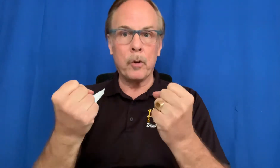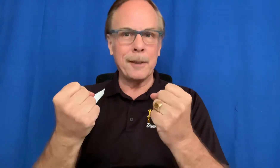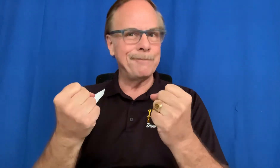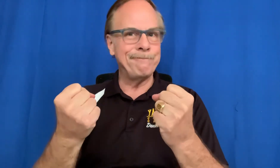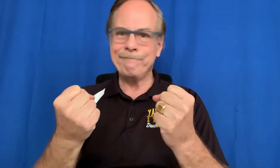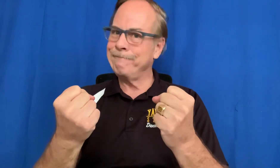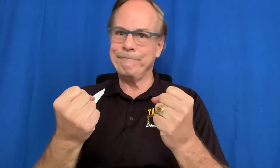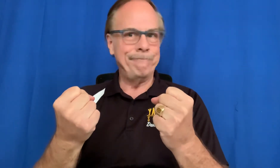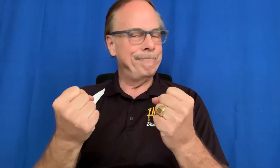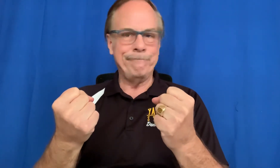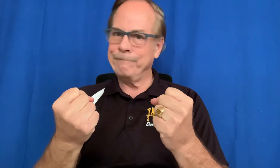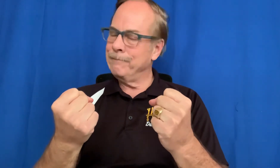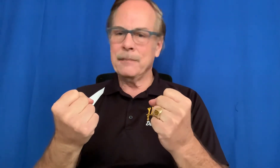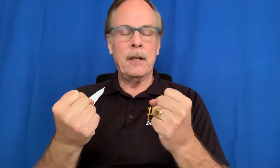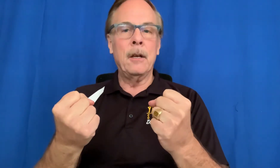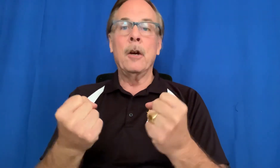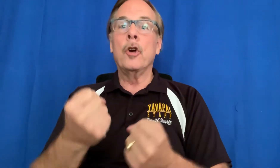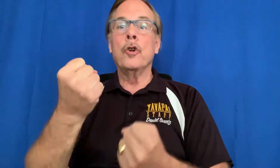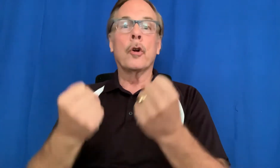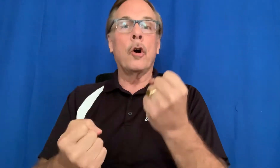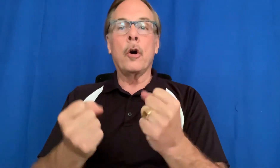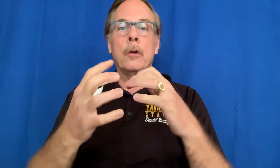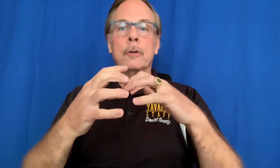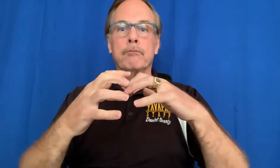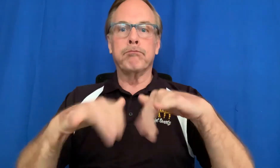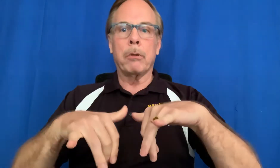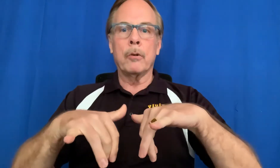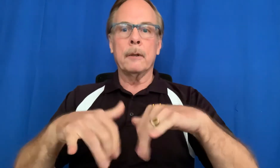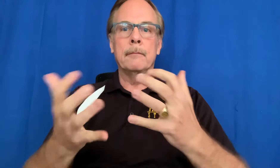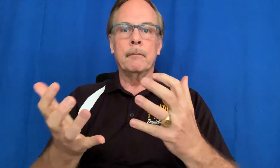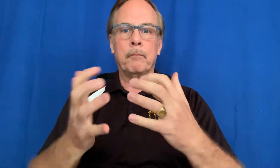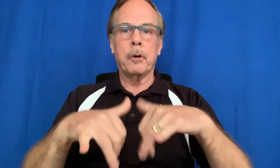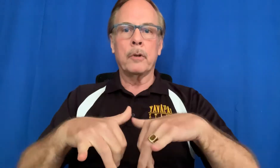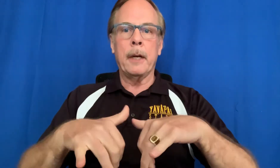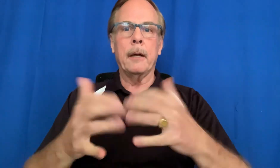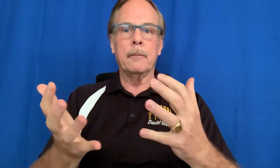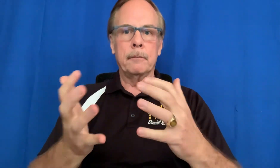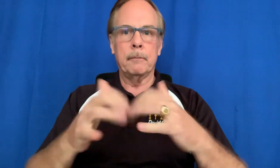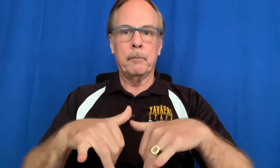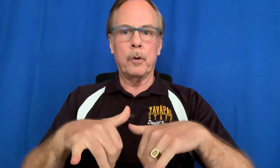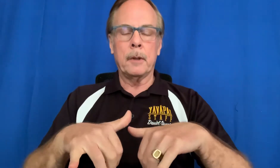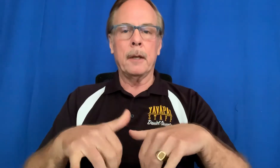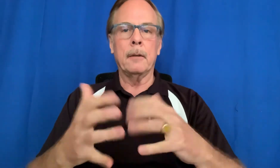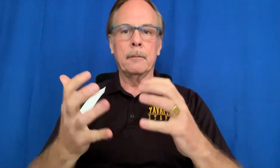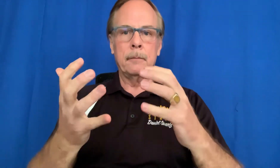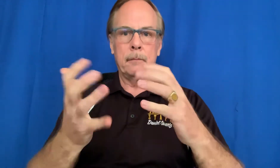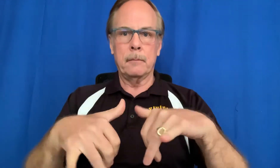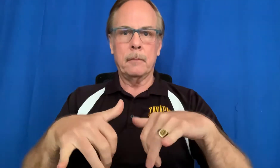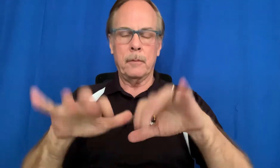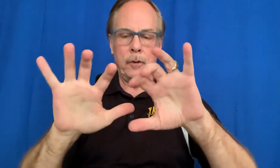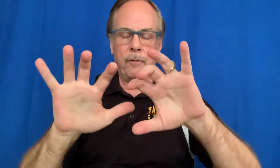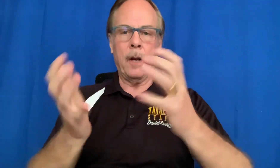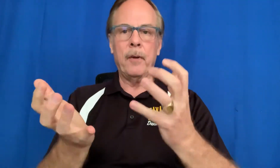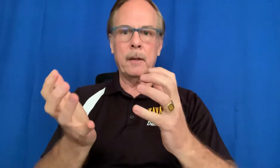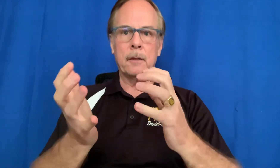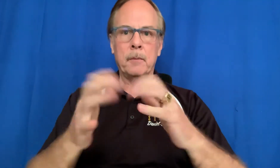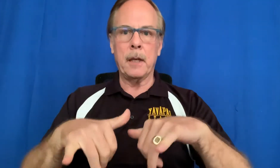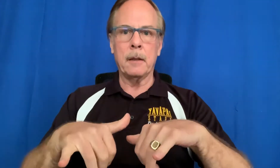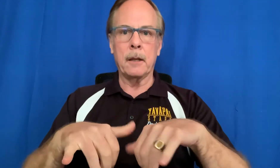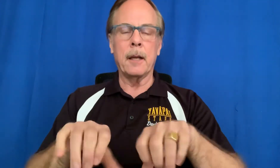broken, your car is broken, broke down. Your 5 hands come down like that.